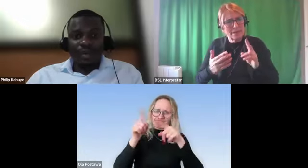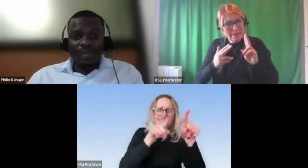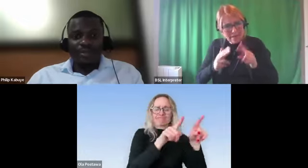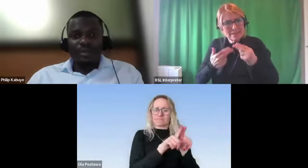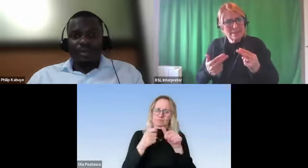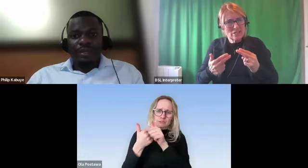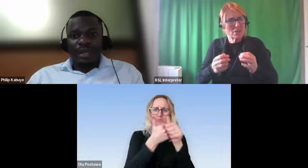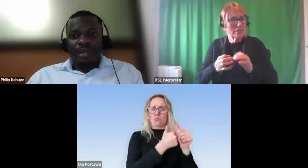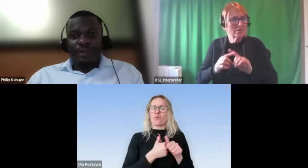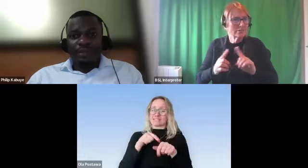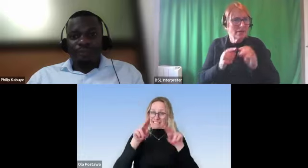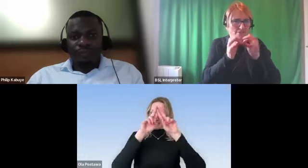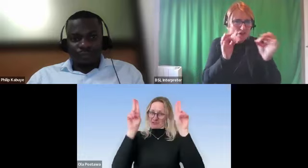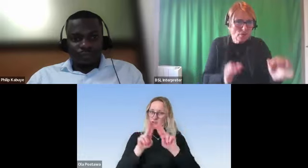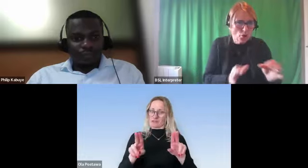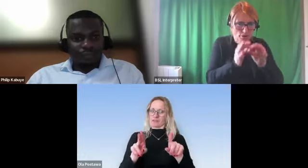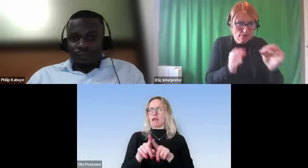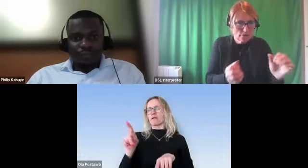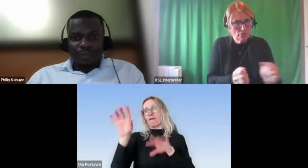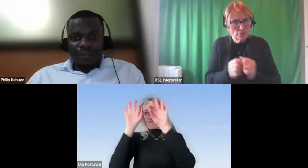international frameworks.